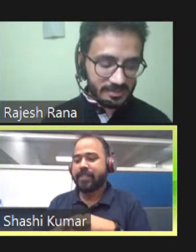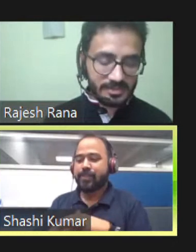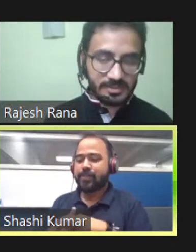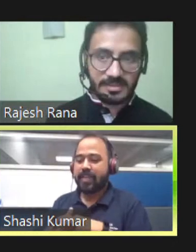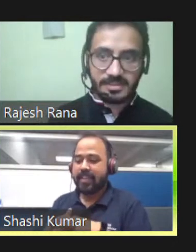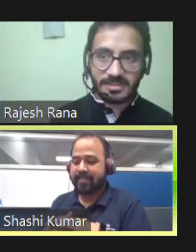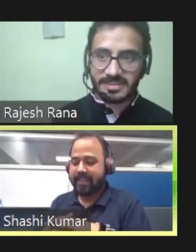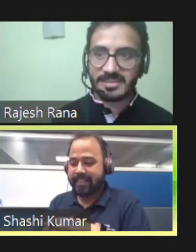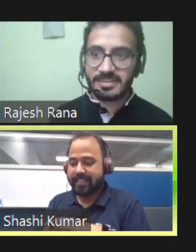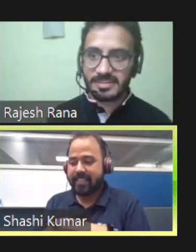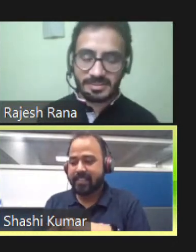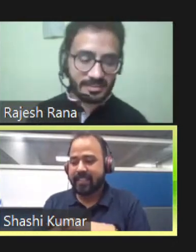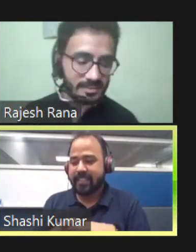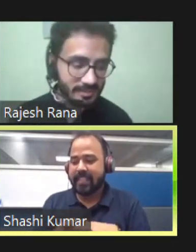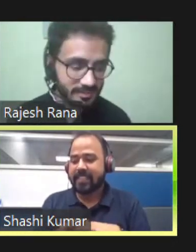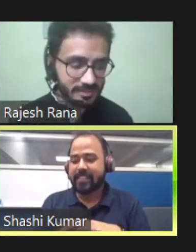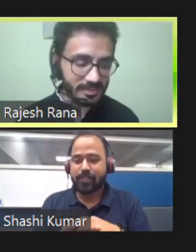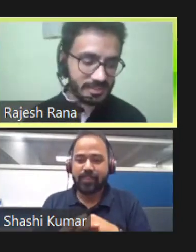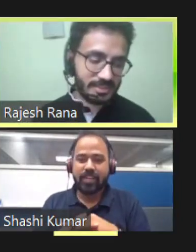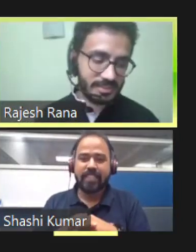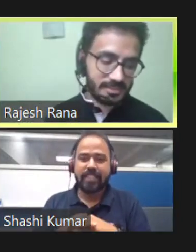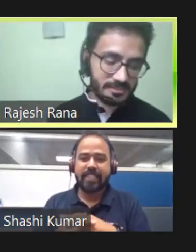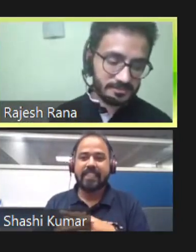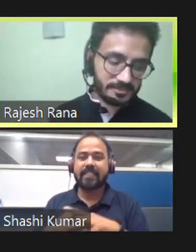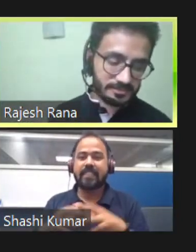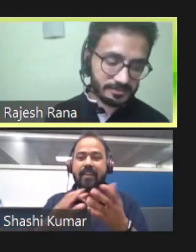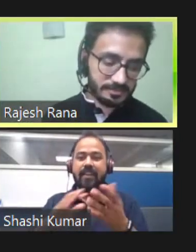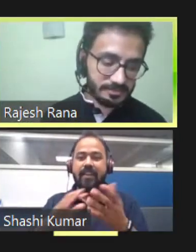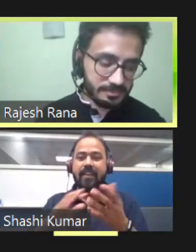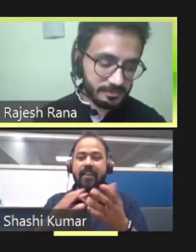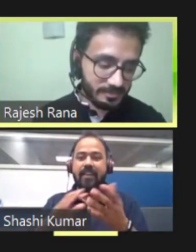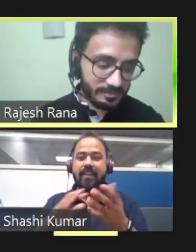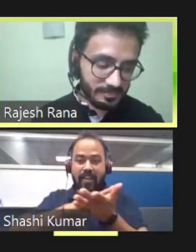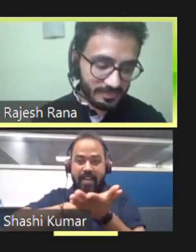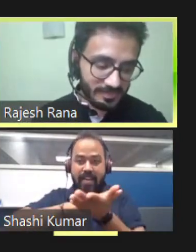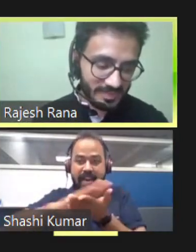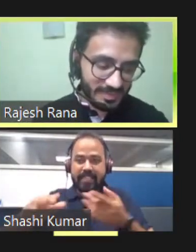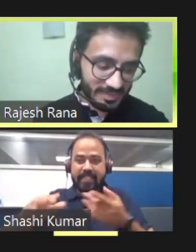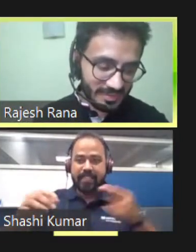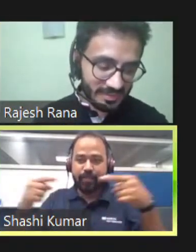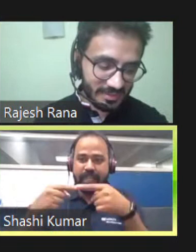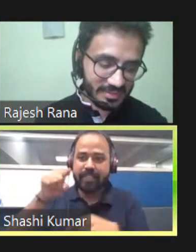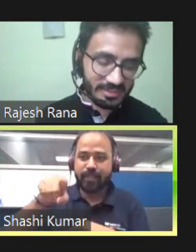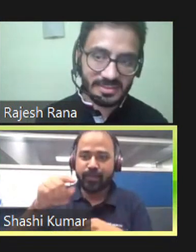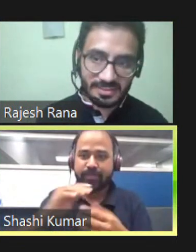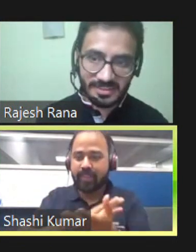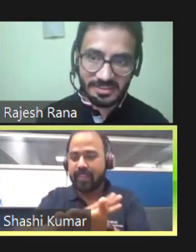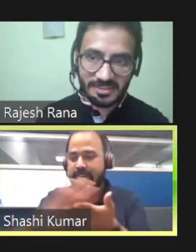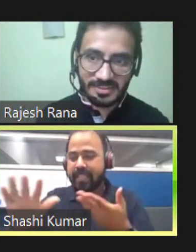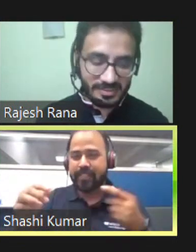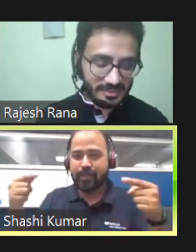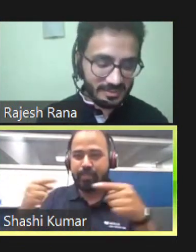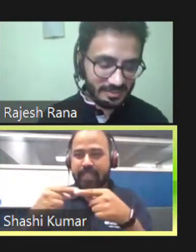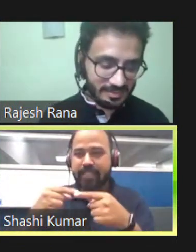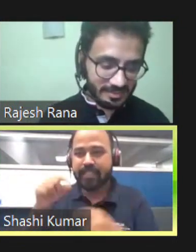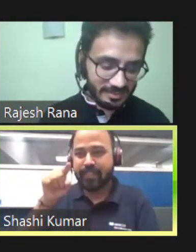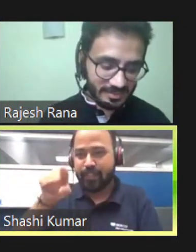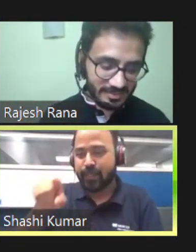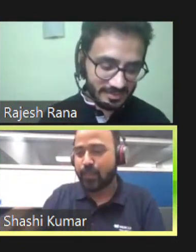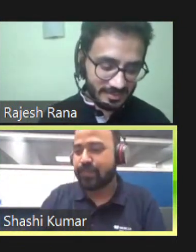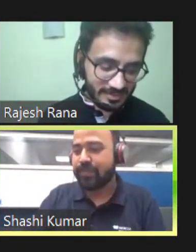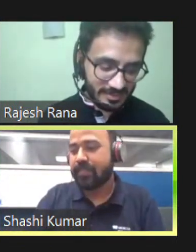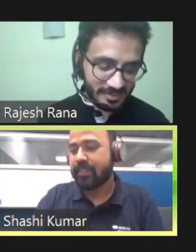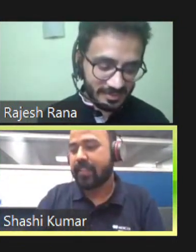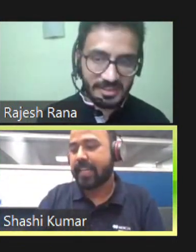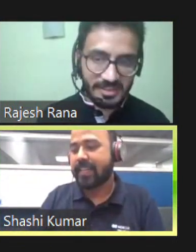Nice to meet you, Sonali, right? Yes. Yes, Rudransh is nice to meet you. Nice to meet